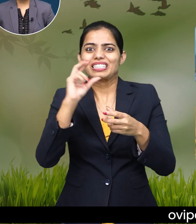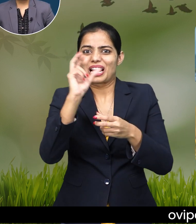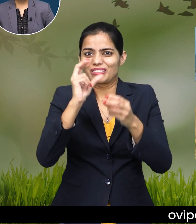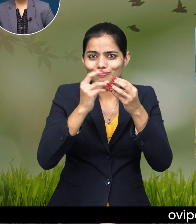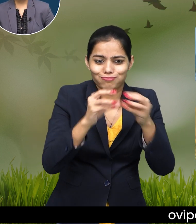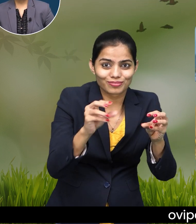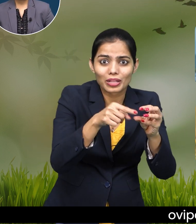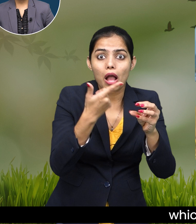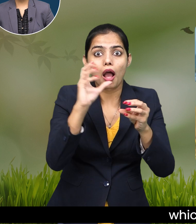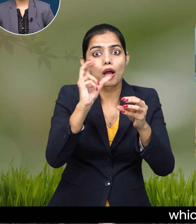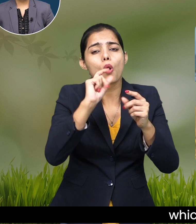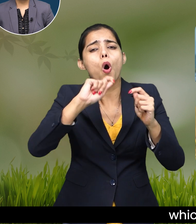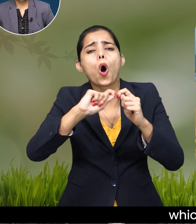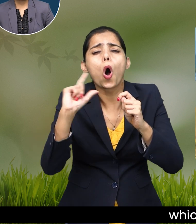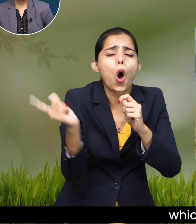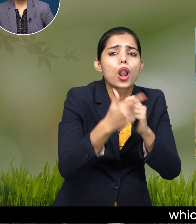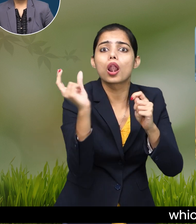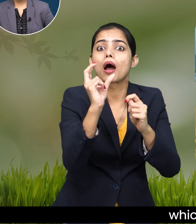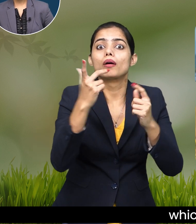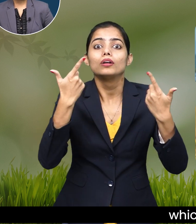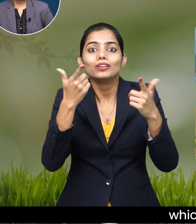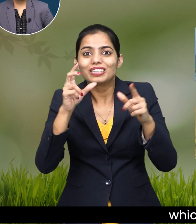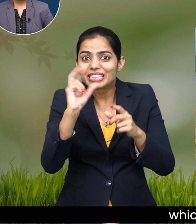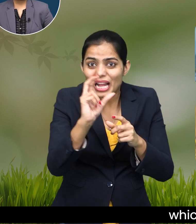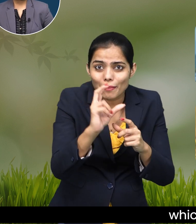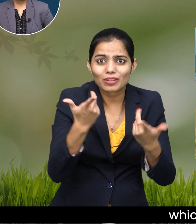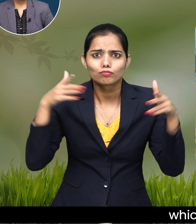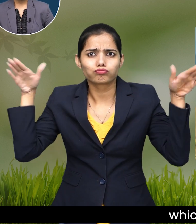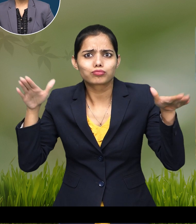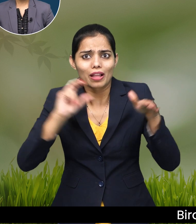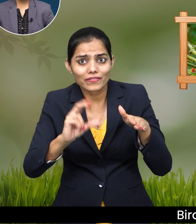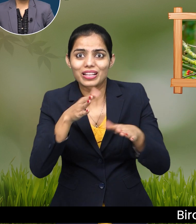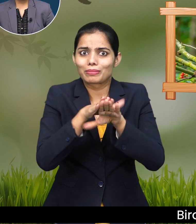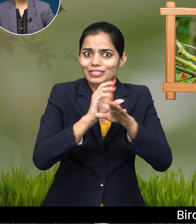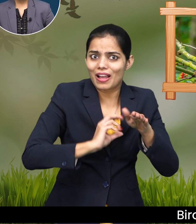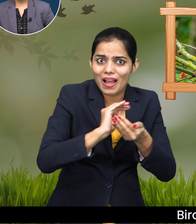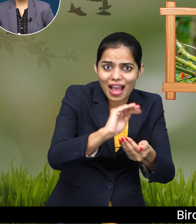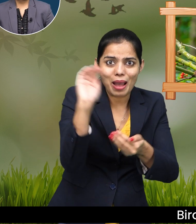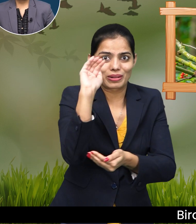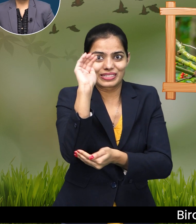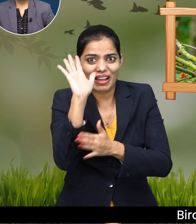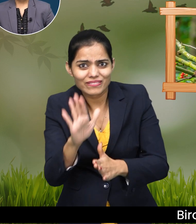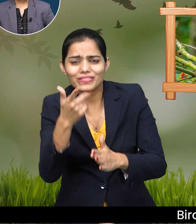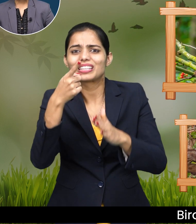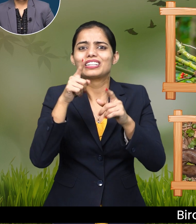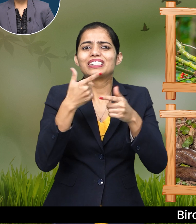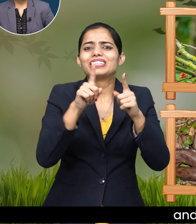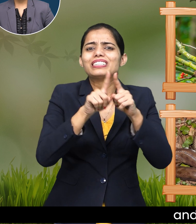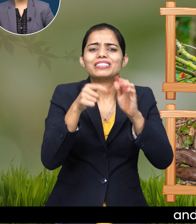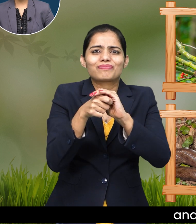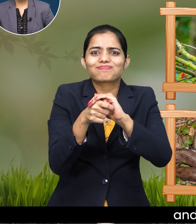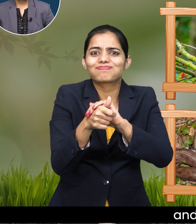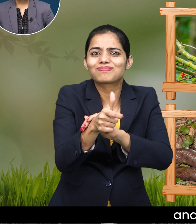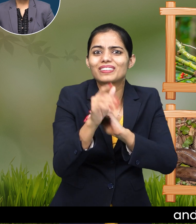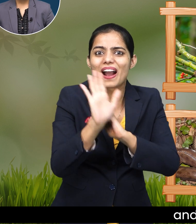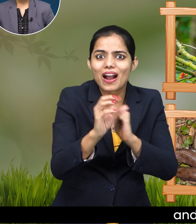oviparous animals, which lay eggs, like birds, fish, snake,